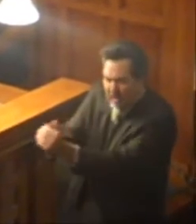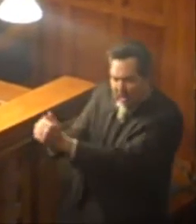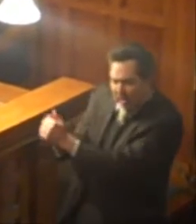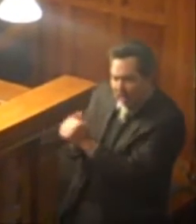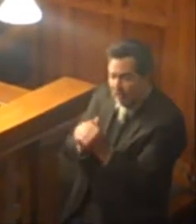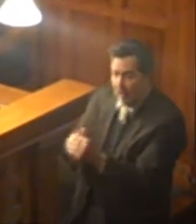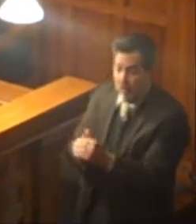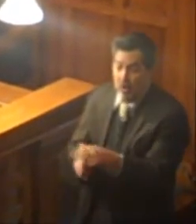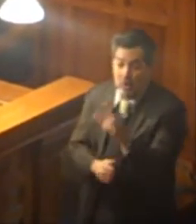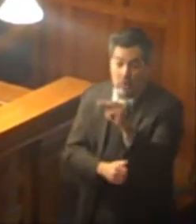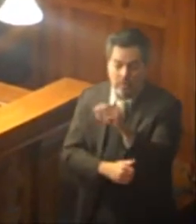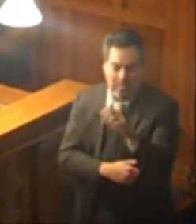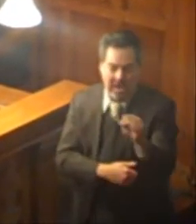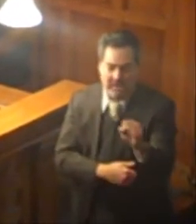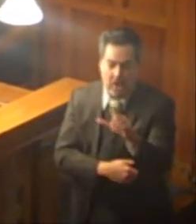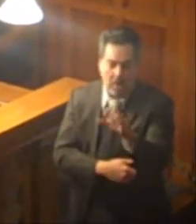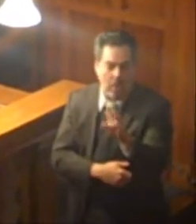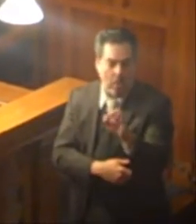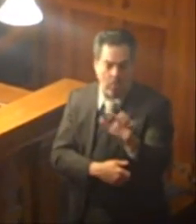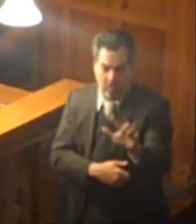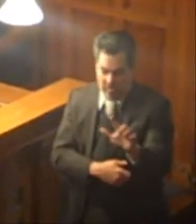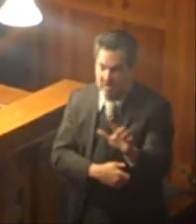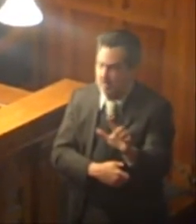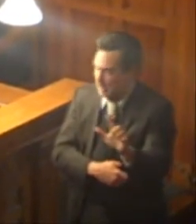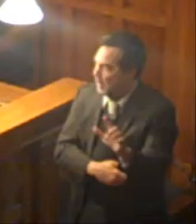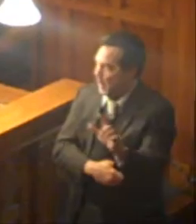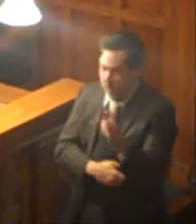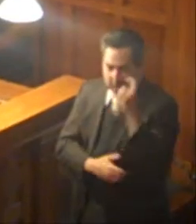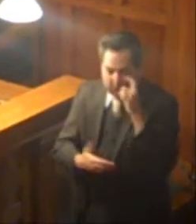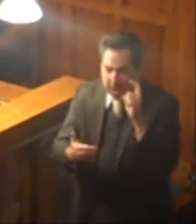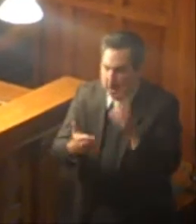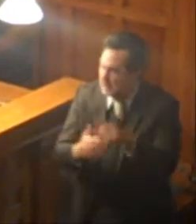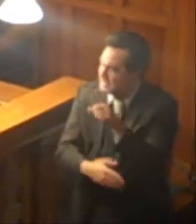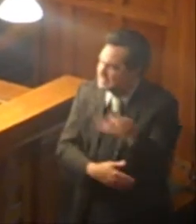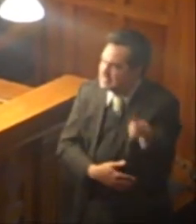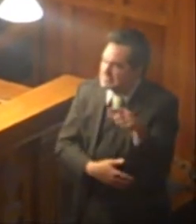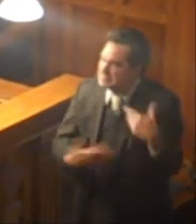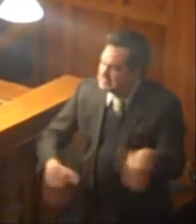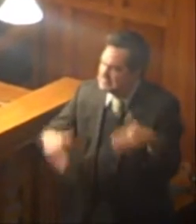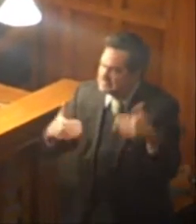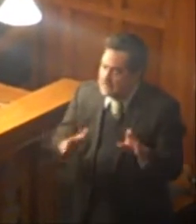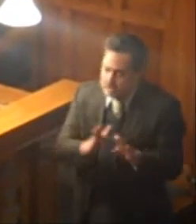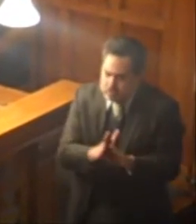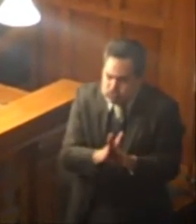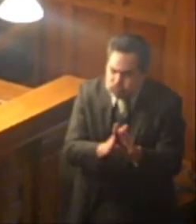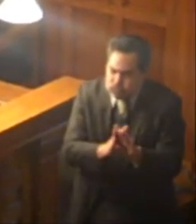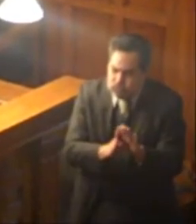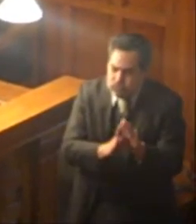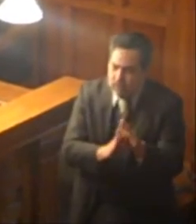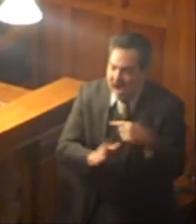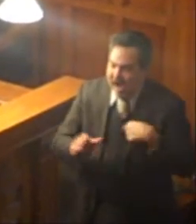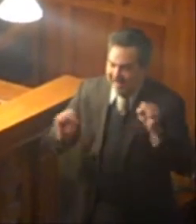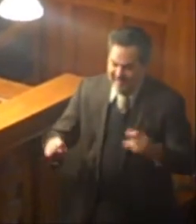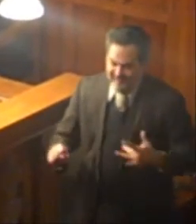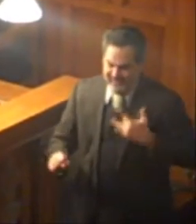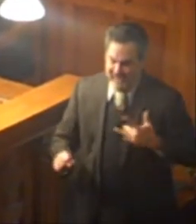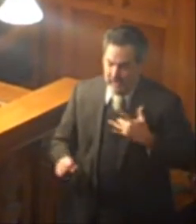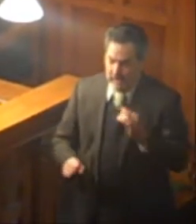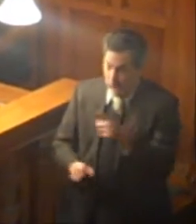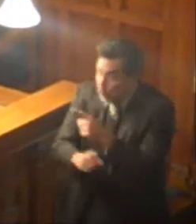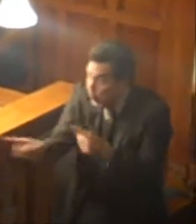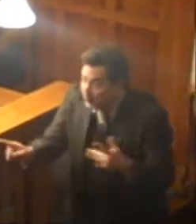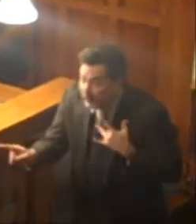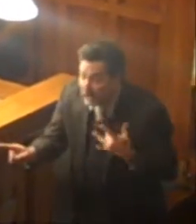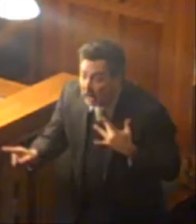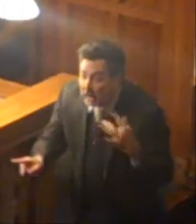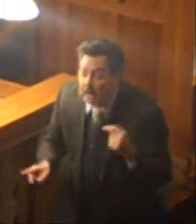can feel it. I know you can feel it. Their success is our fortune. We need to be ready.